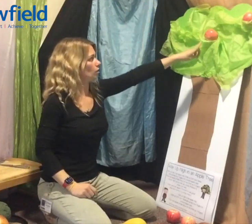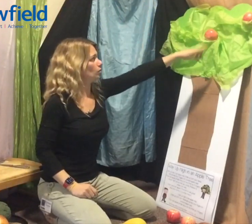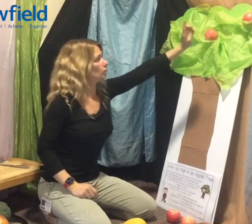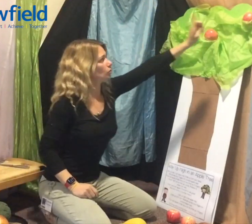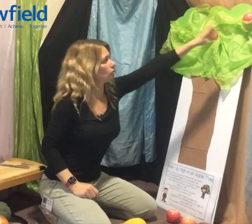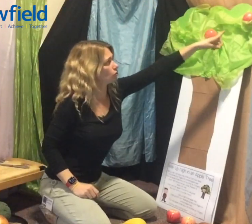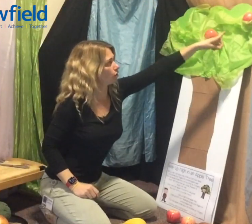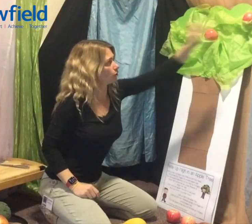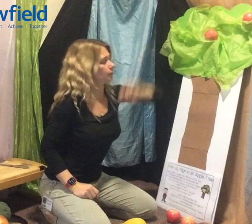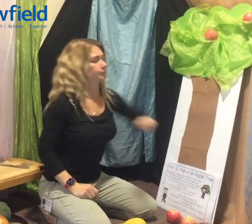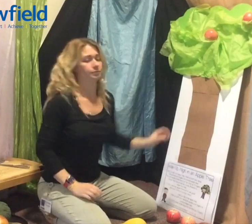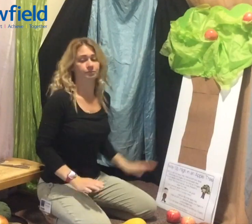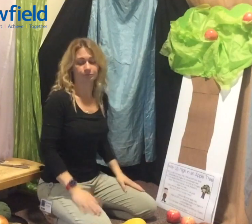1, 2.